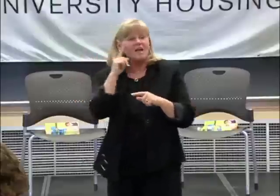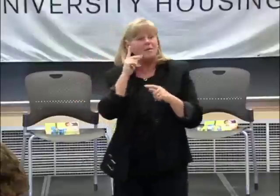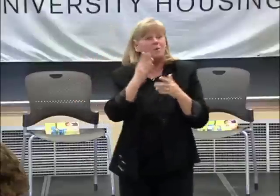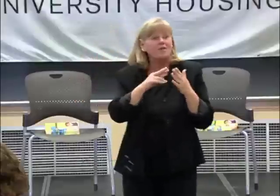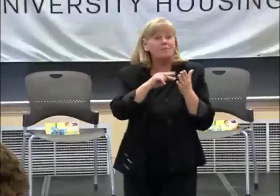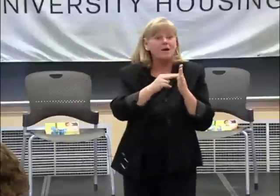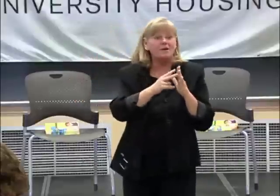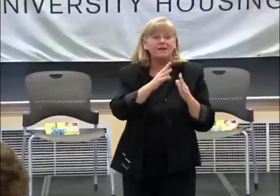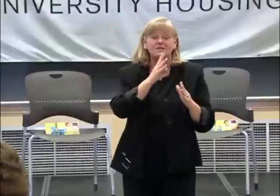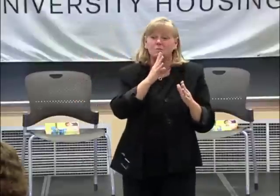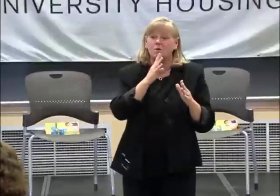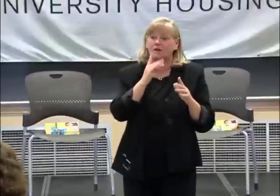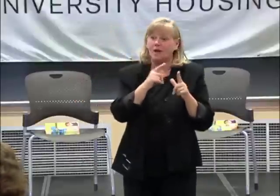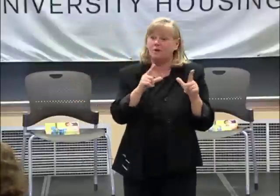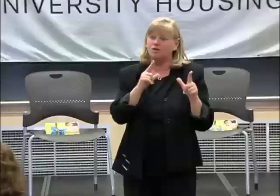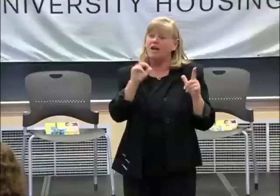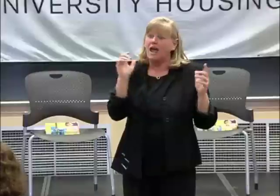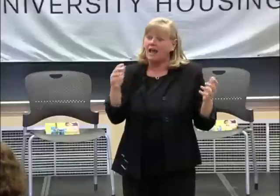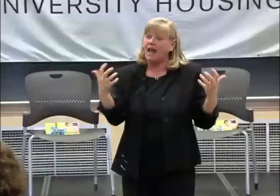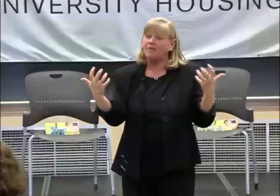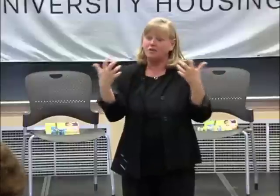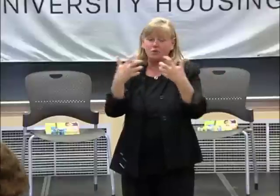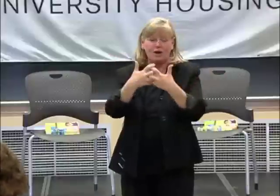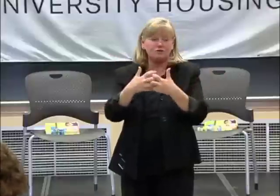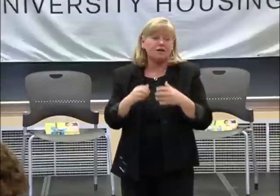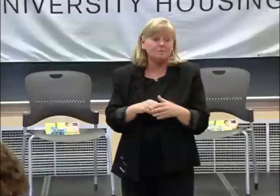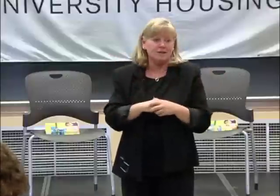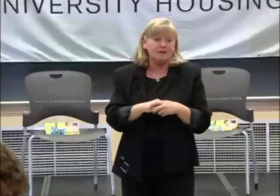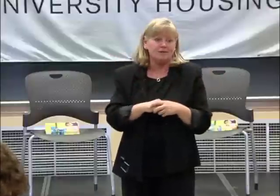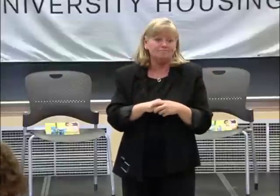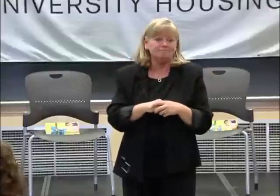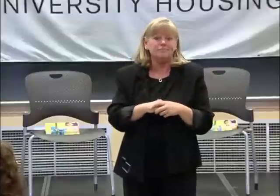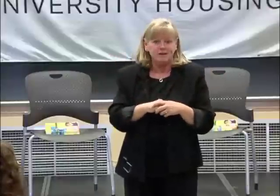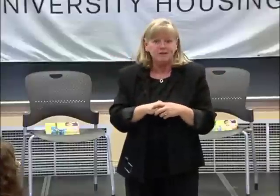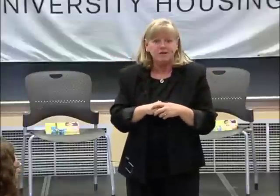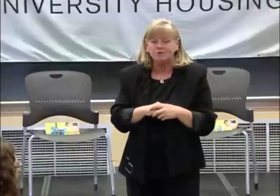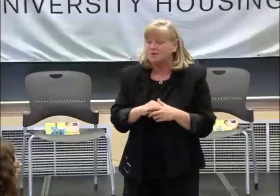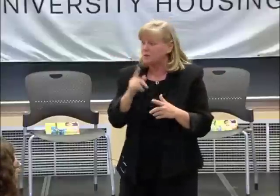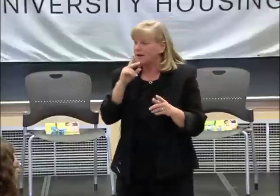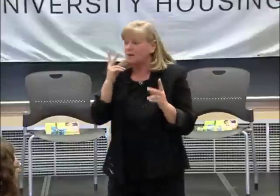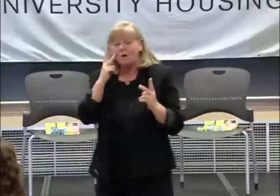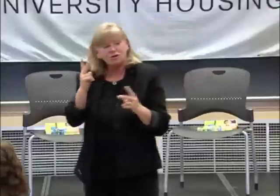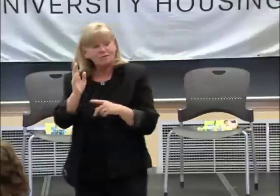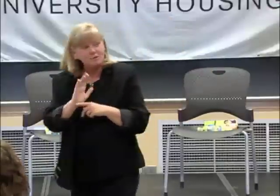about what they might mean in a spoken language. And can the two actually come together? So let's go ahead and watch our film.